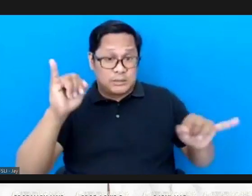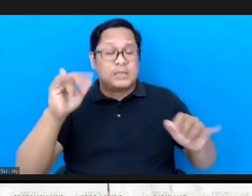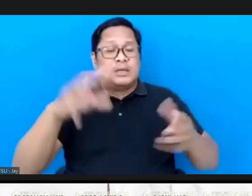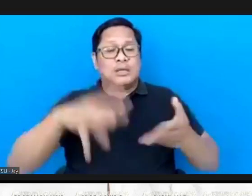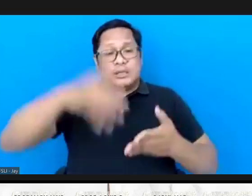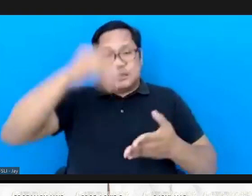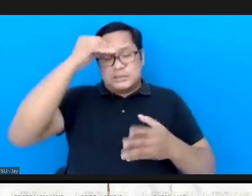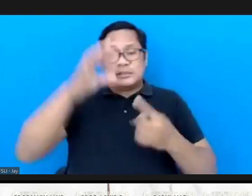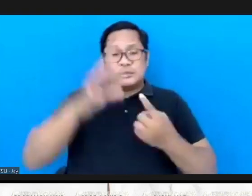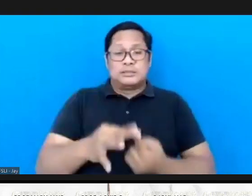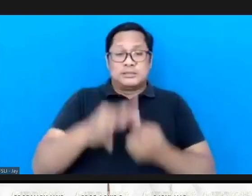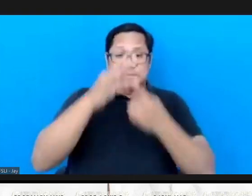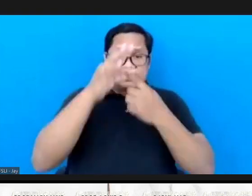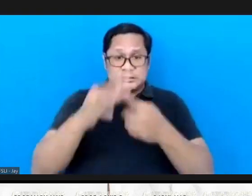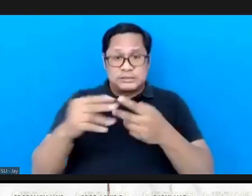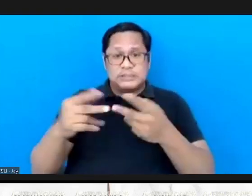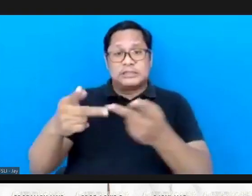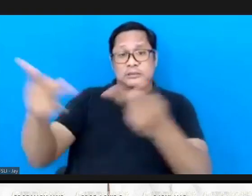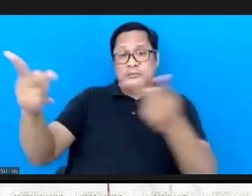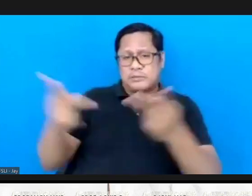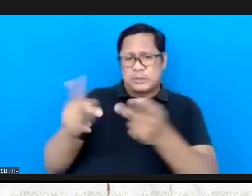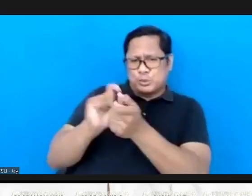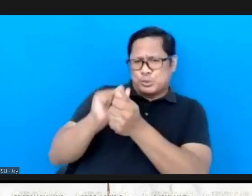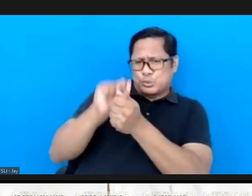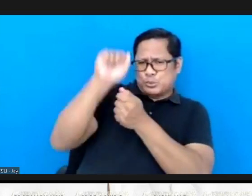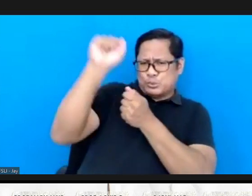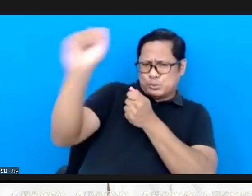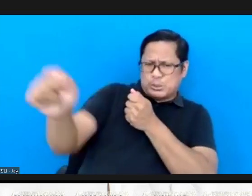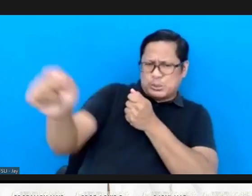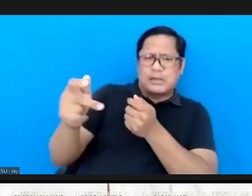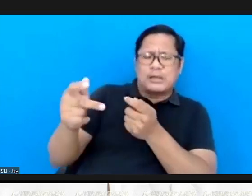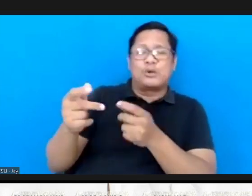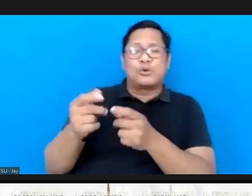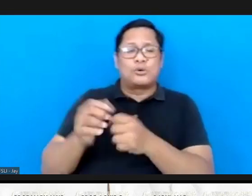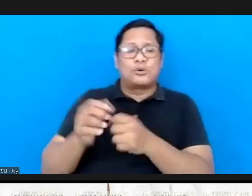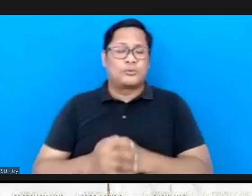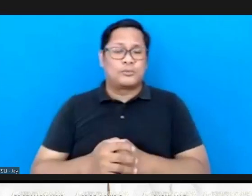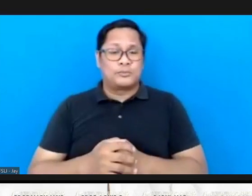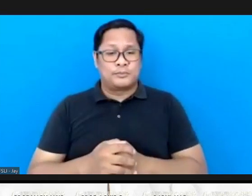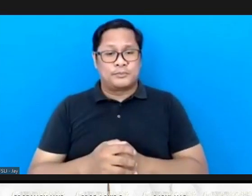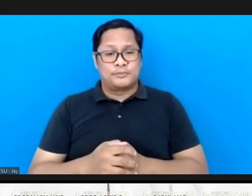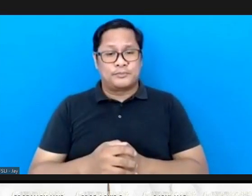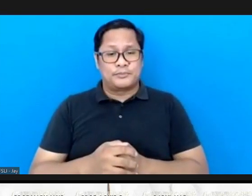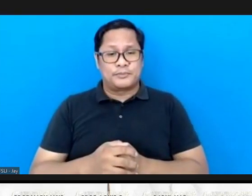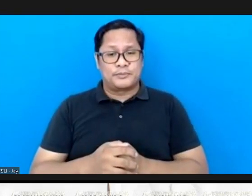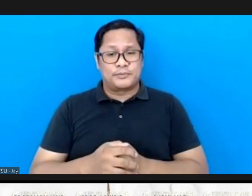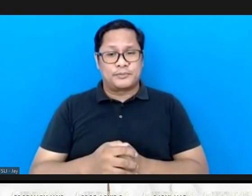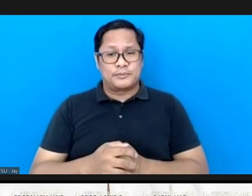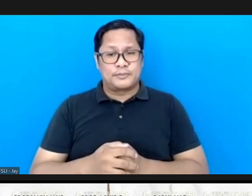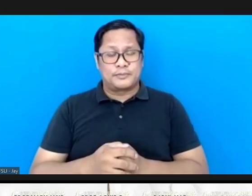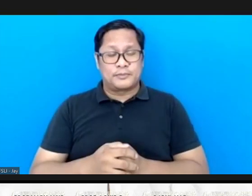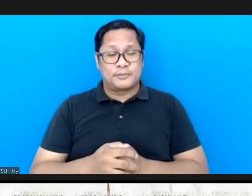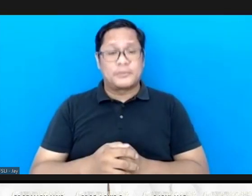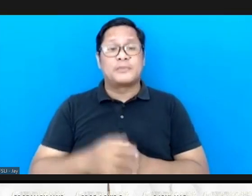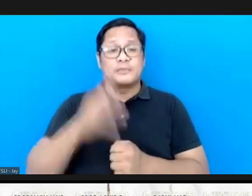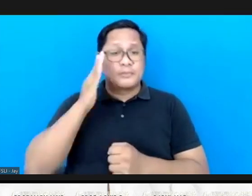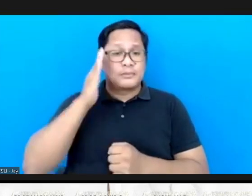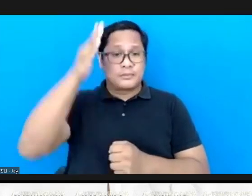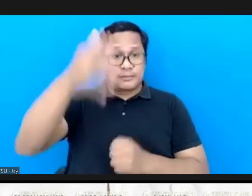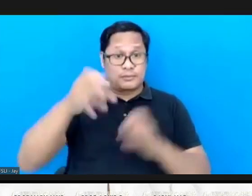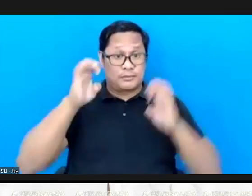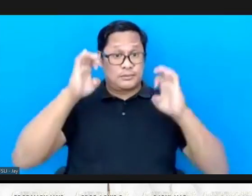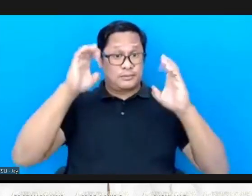the geographically isolated areas or remote areas. The future of